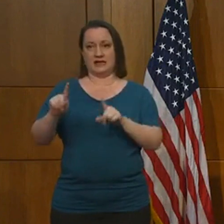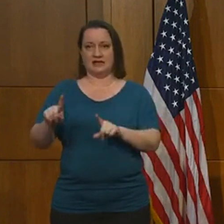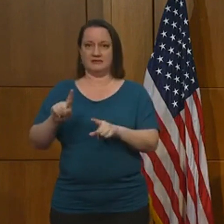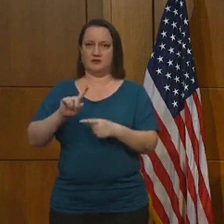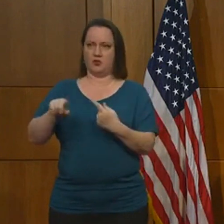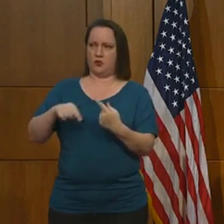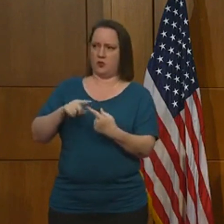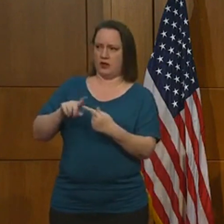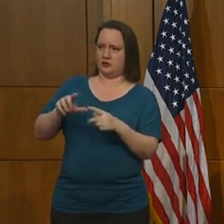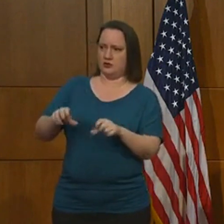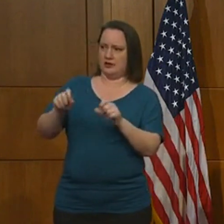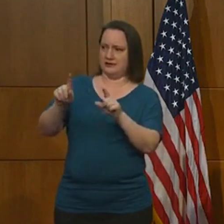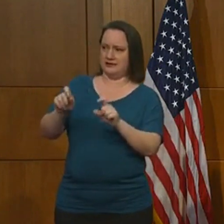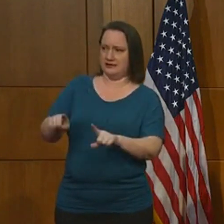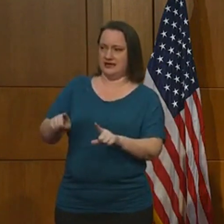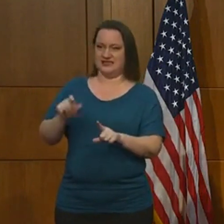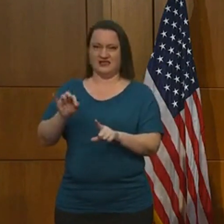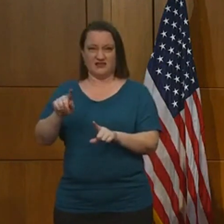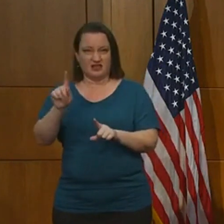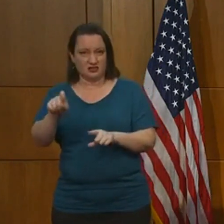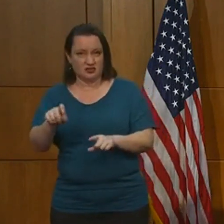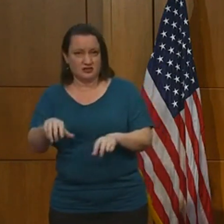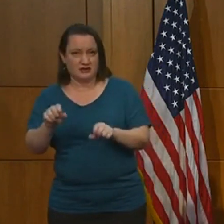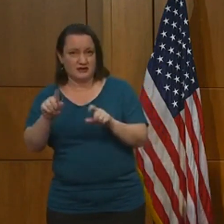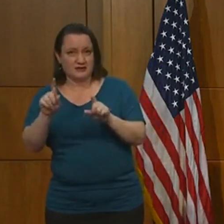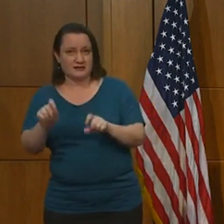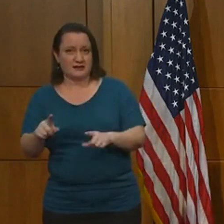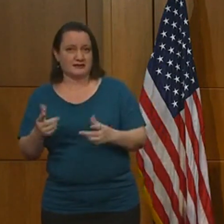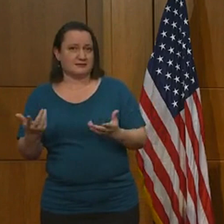to comment on antibody testing?